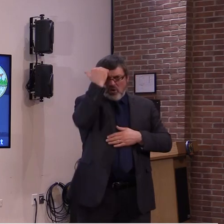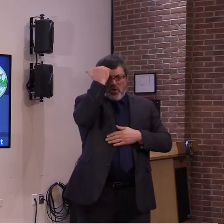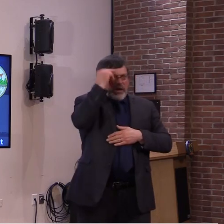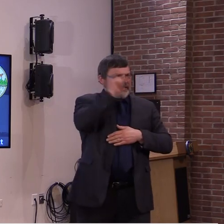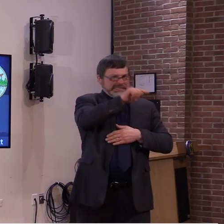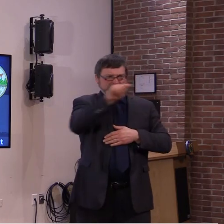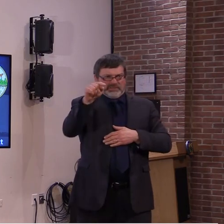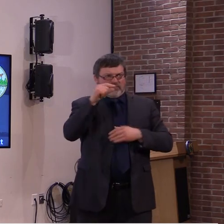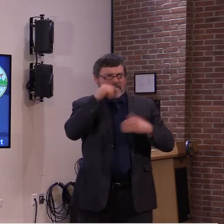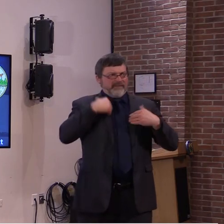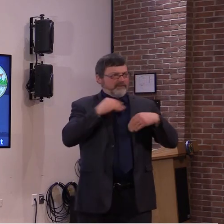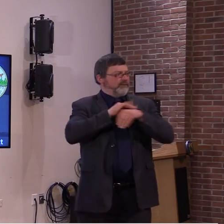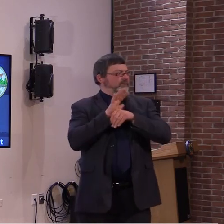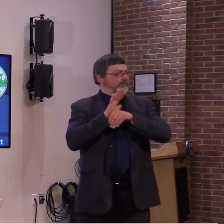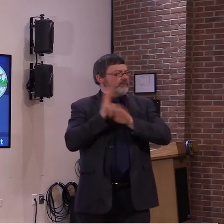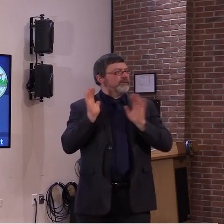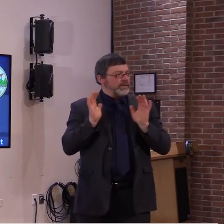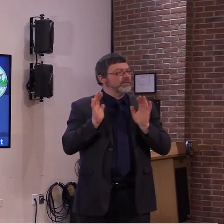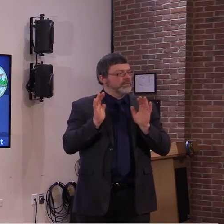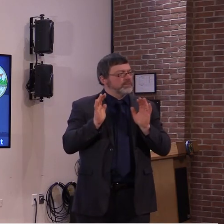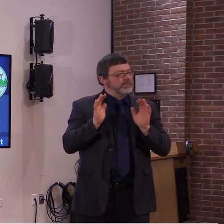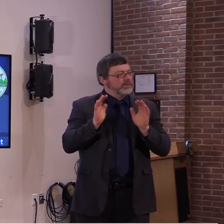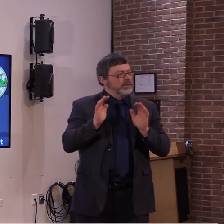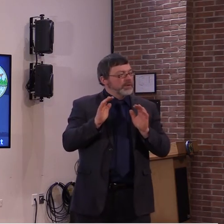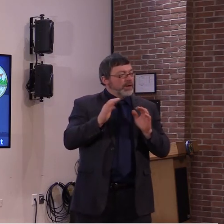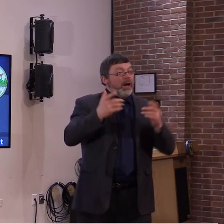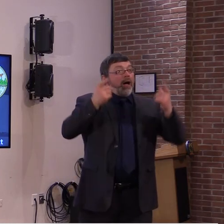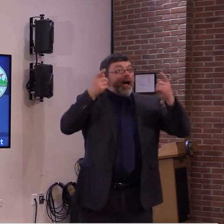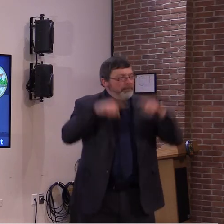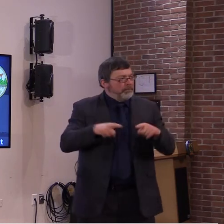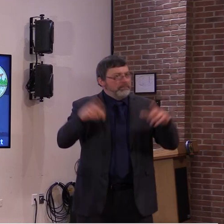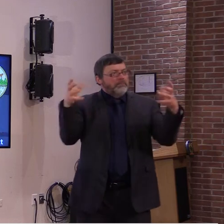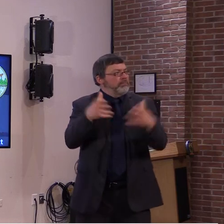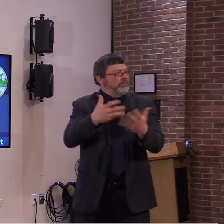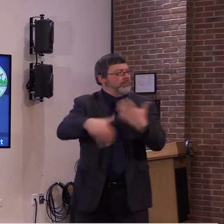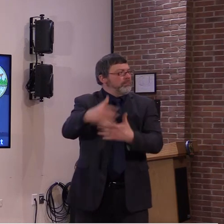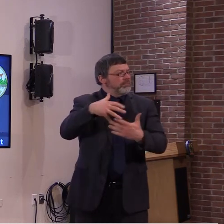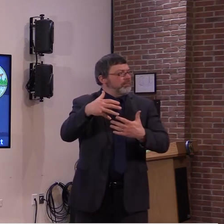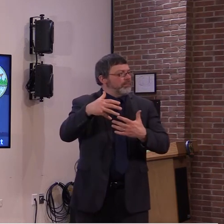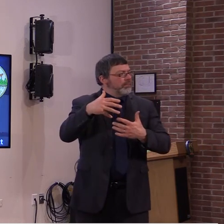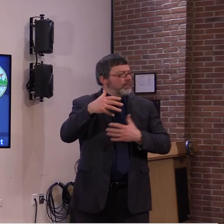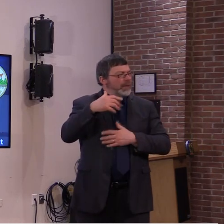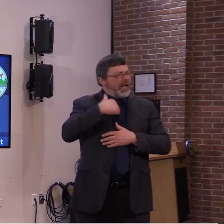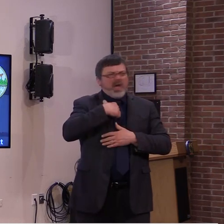to make sure we have the information that we need to protect Vermonters.